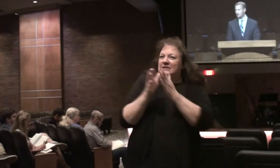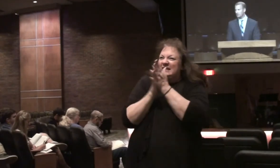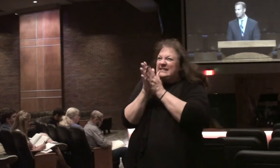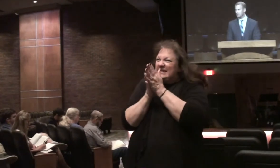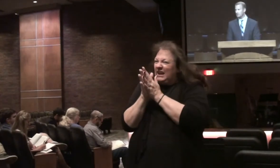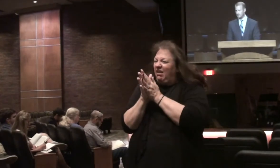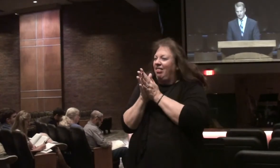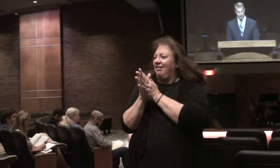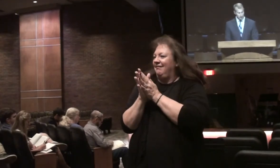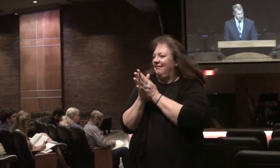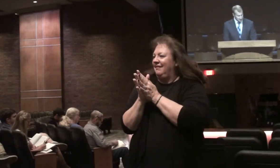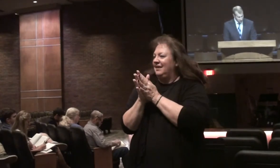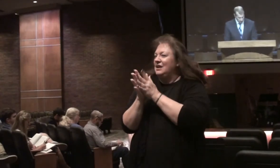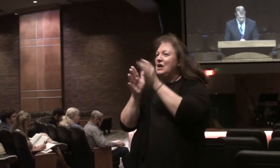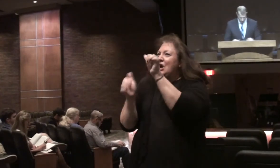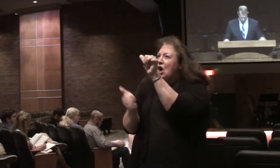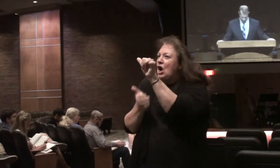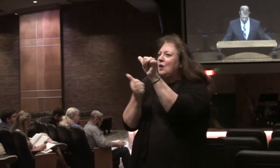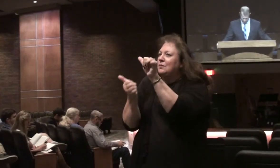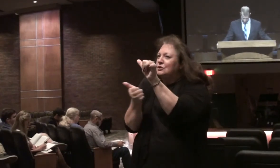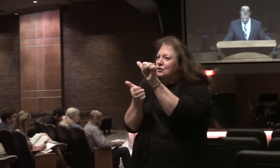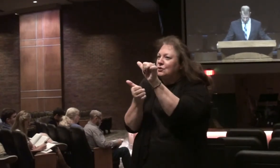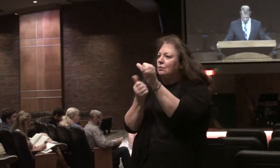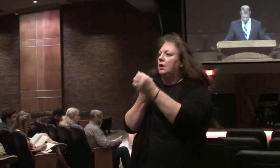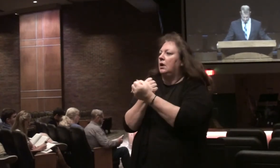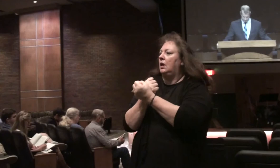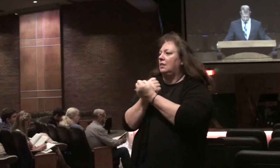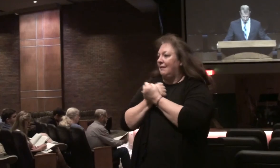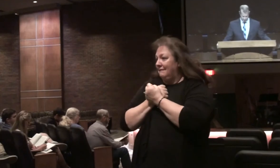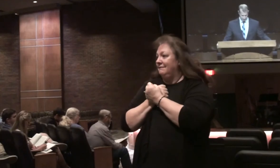zesto. Pursue love.